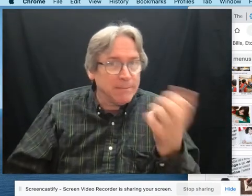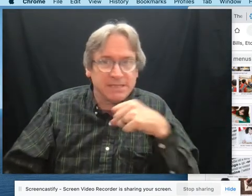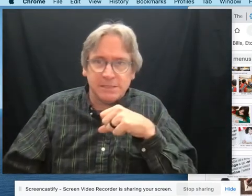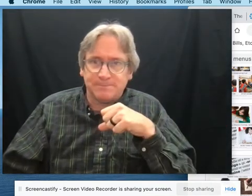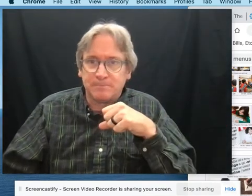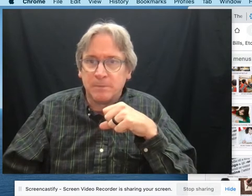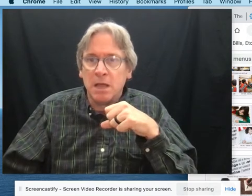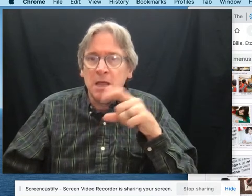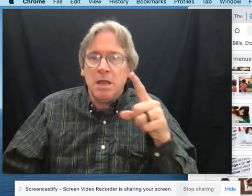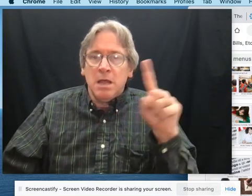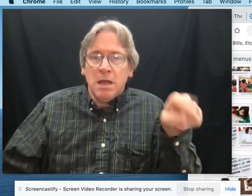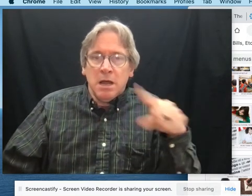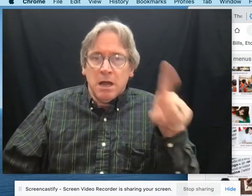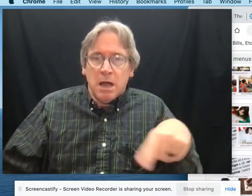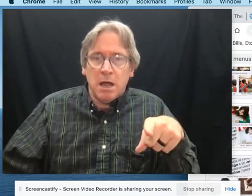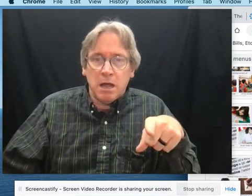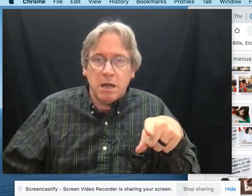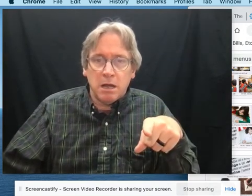okay make sense